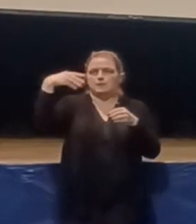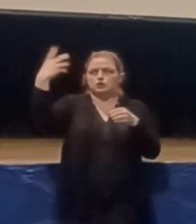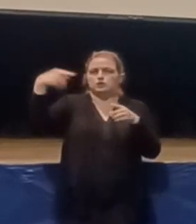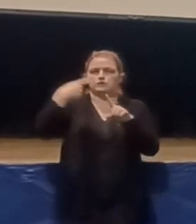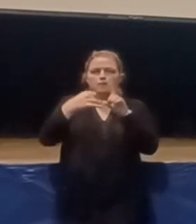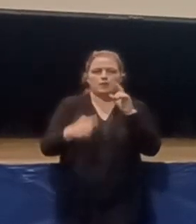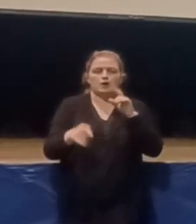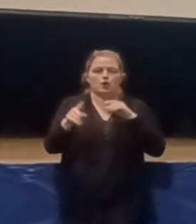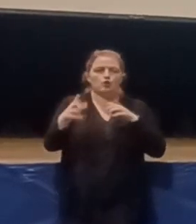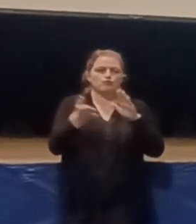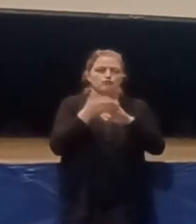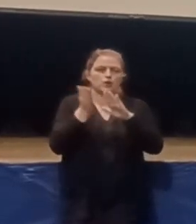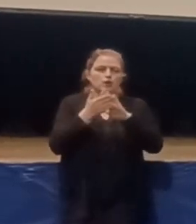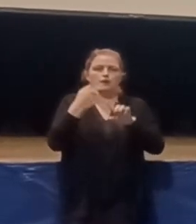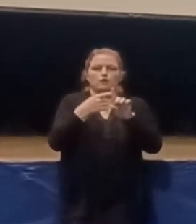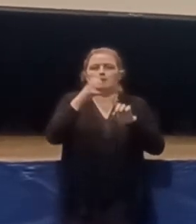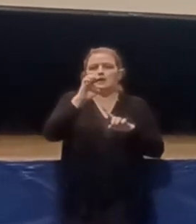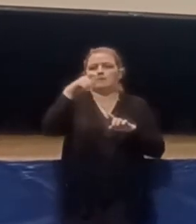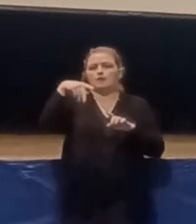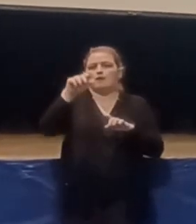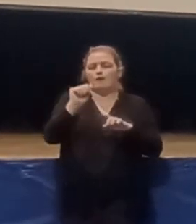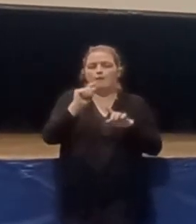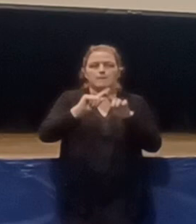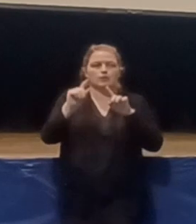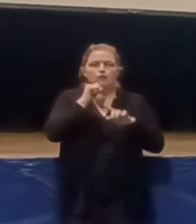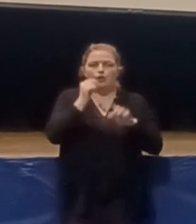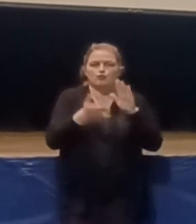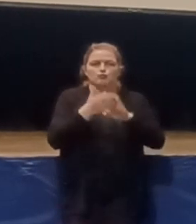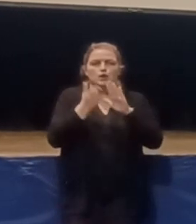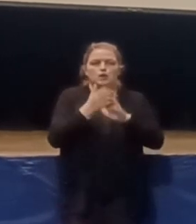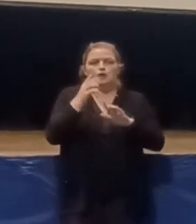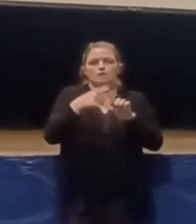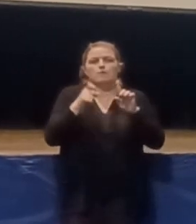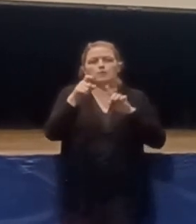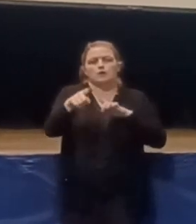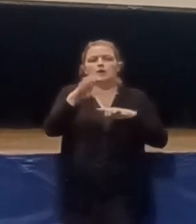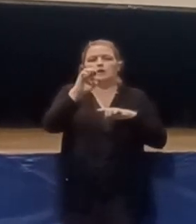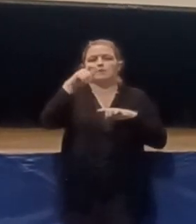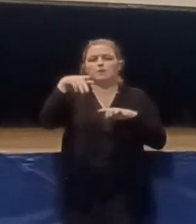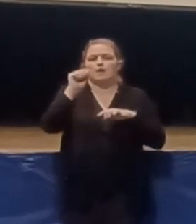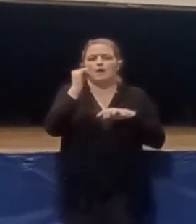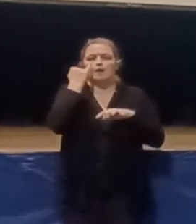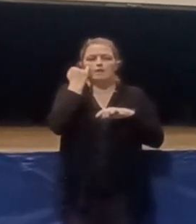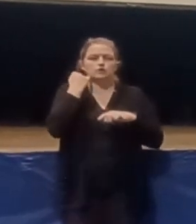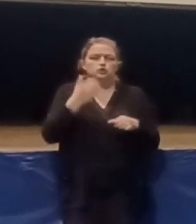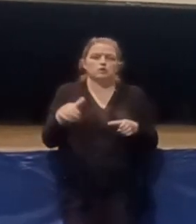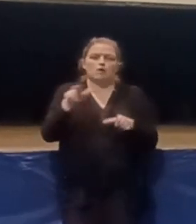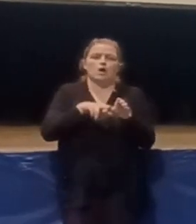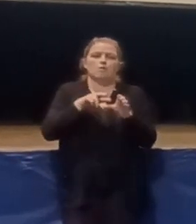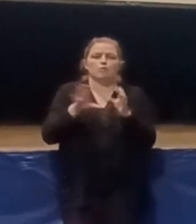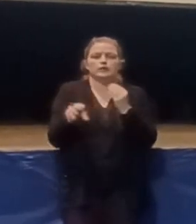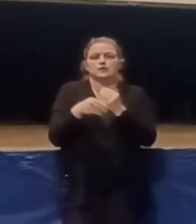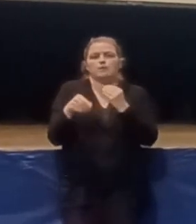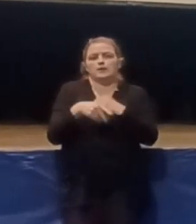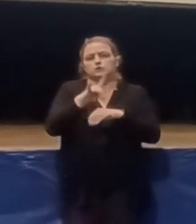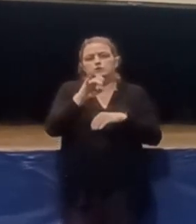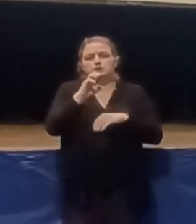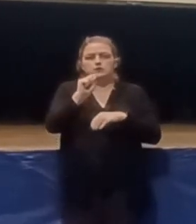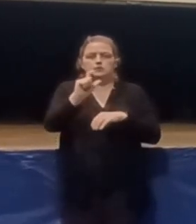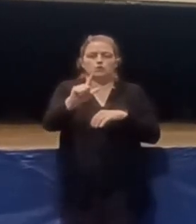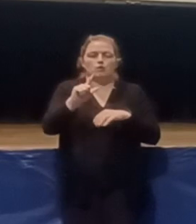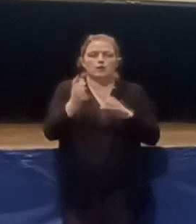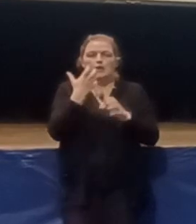smokestack are regulated by the EPA, but they're not regulated by the EPA when it's just an onboard supplemental diesel heater. So